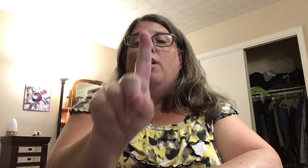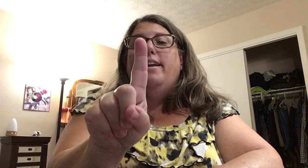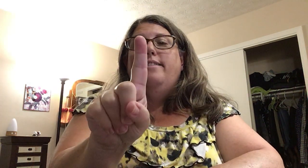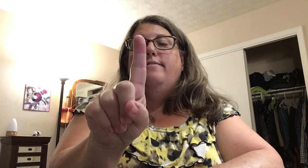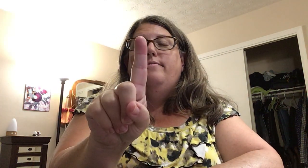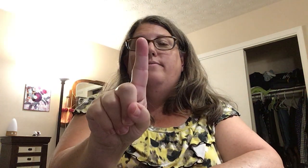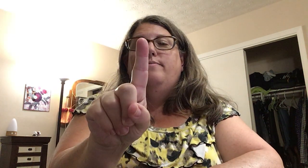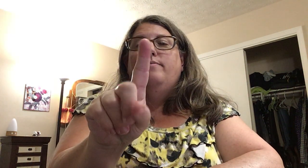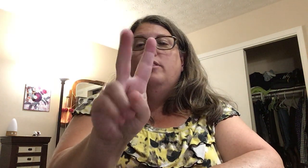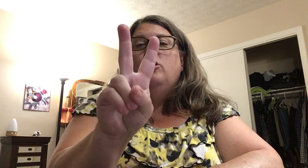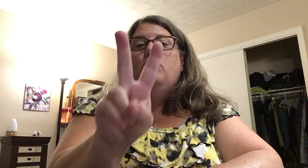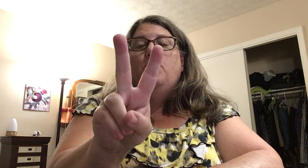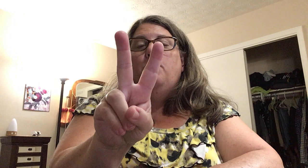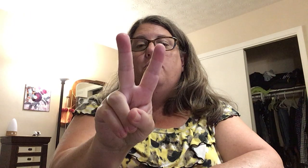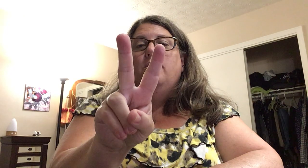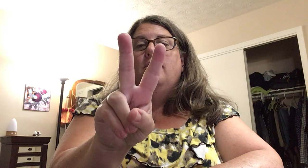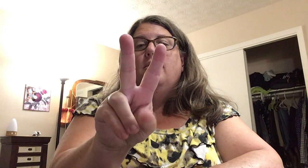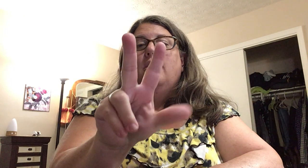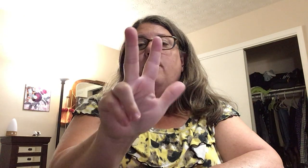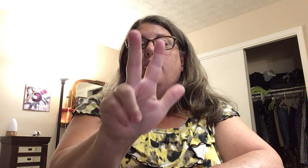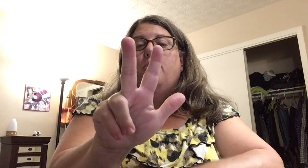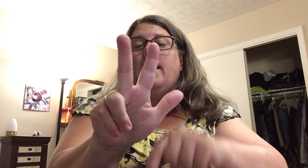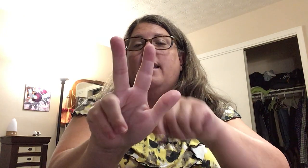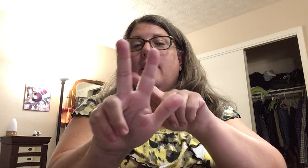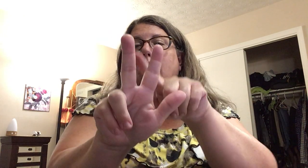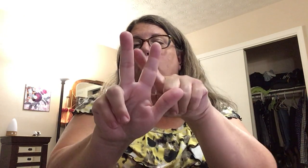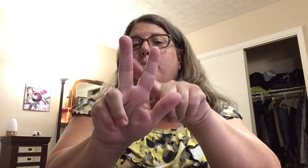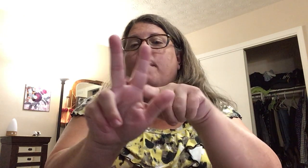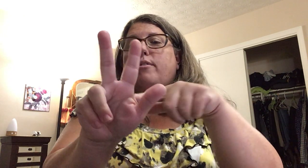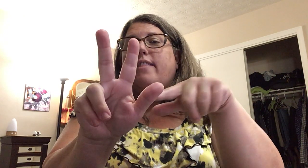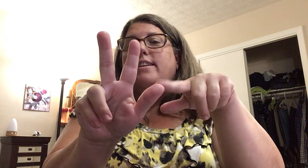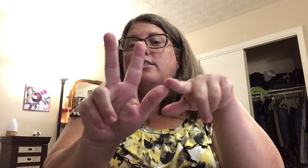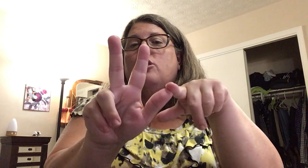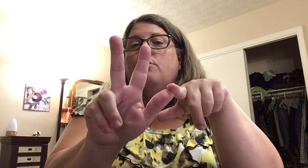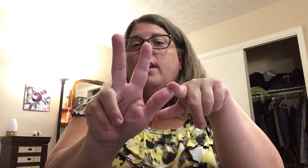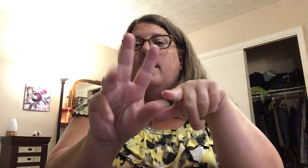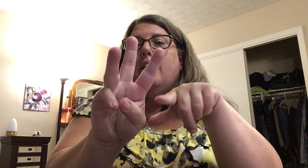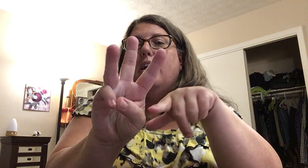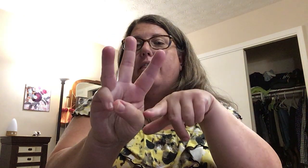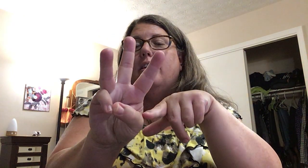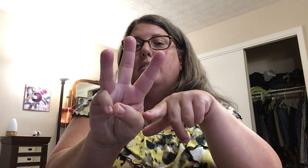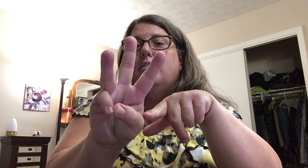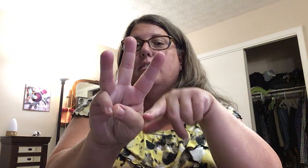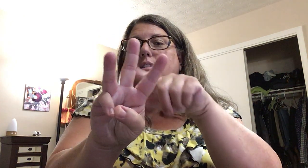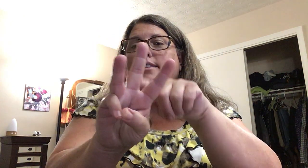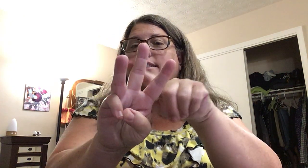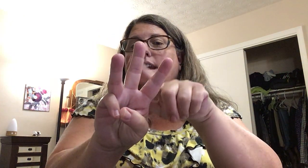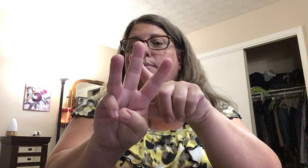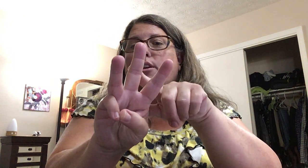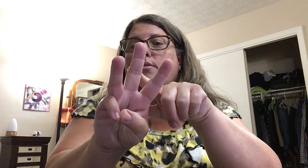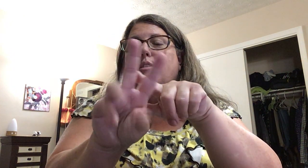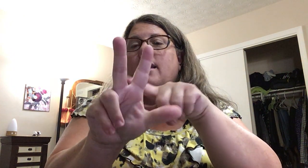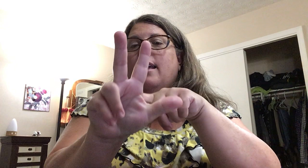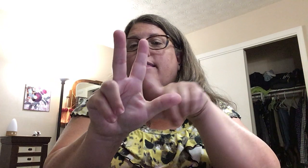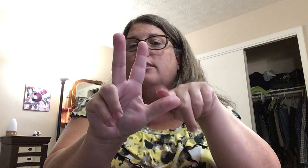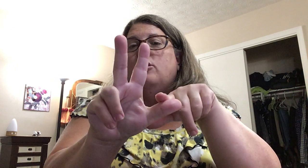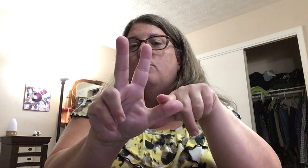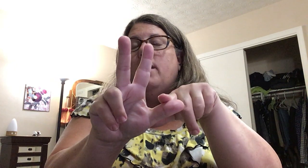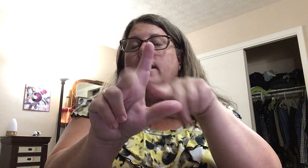1, 2, 3. Remember that this is 3, not this. This is W. This is 3.